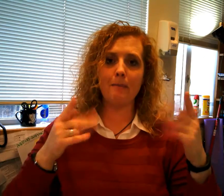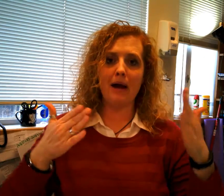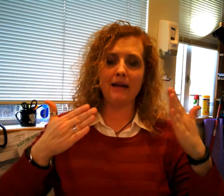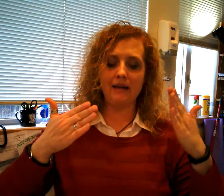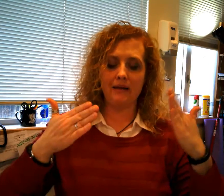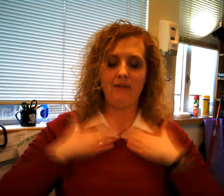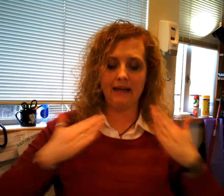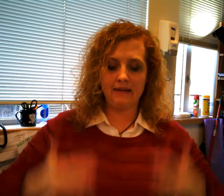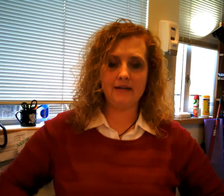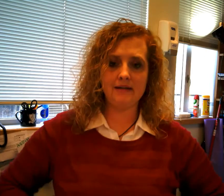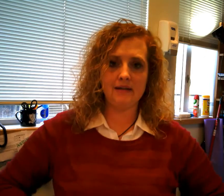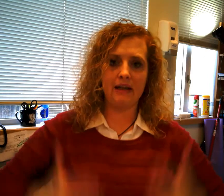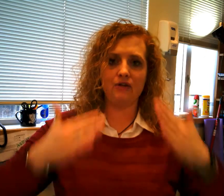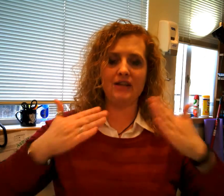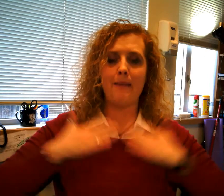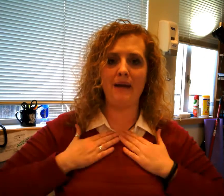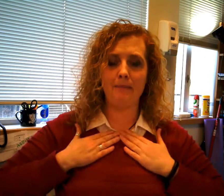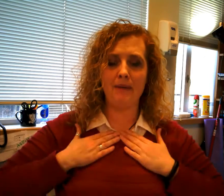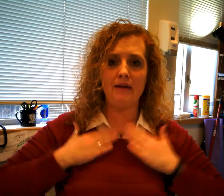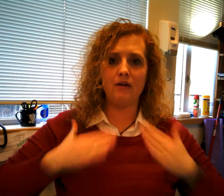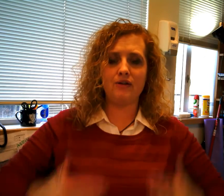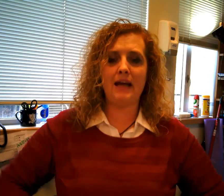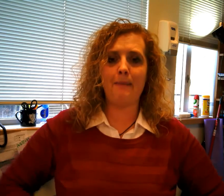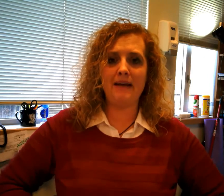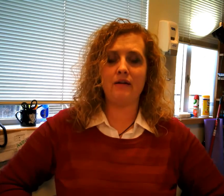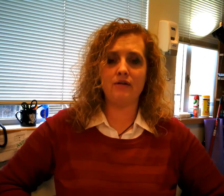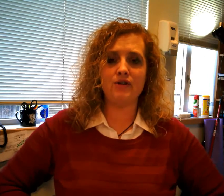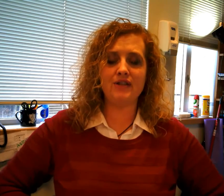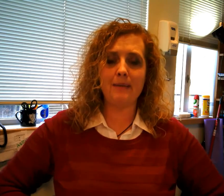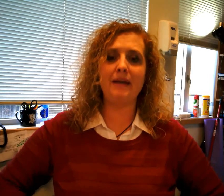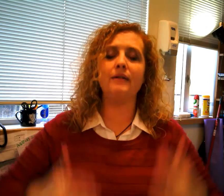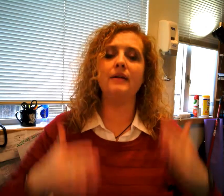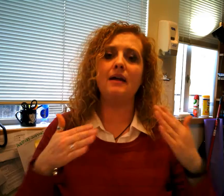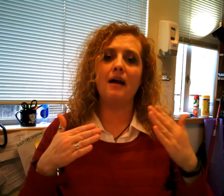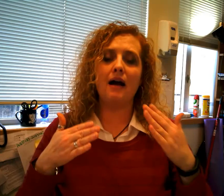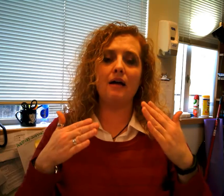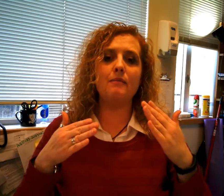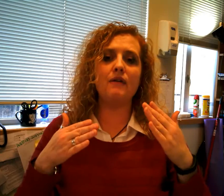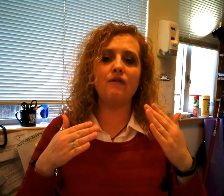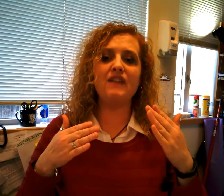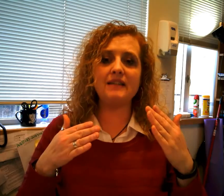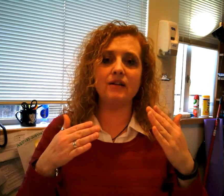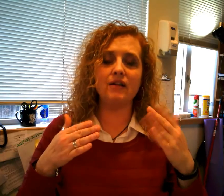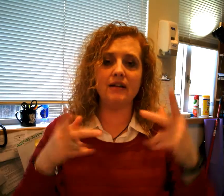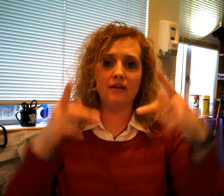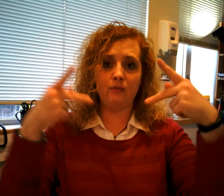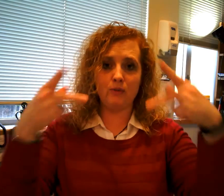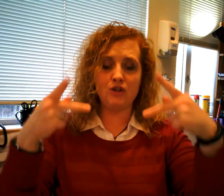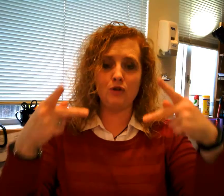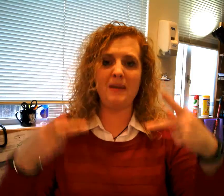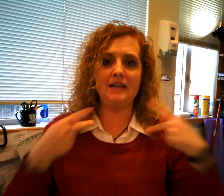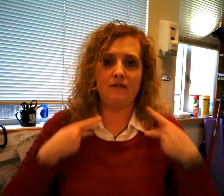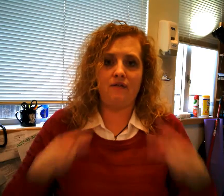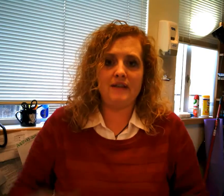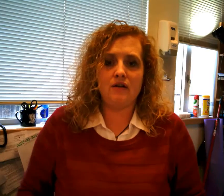body is like this, like you're tapping up here, you're tapping down on your stomach. Physical is with 2 P's.